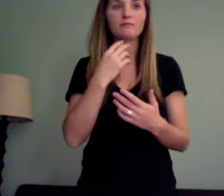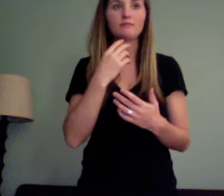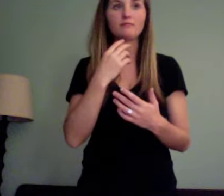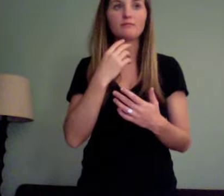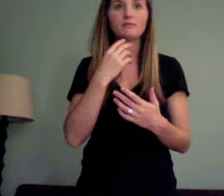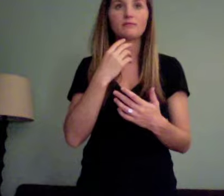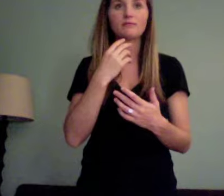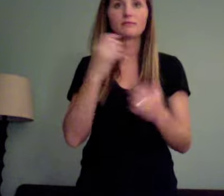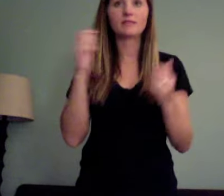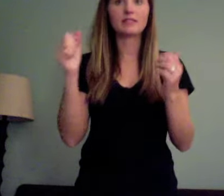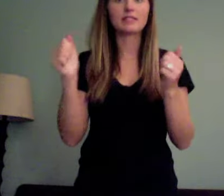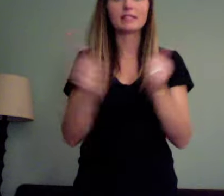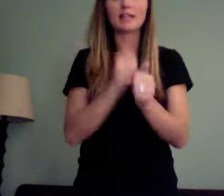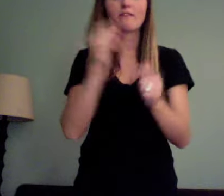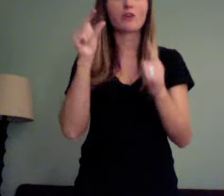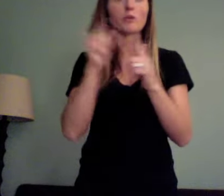Every word they speak is tinged with poison.